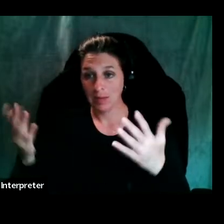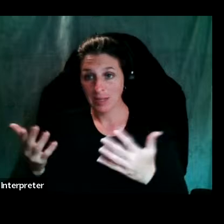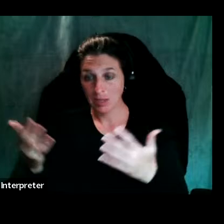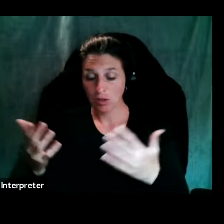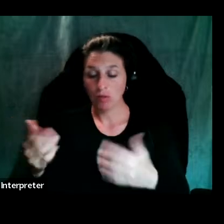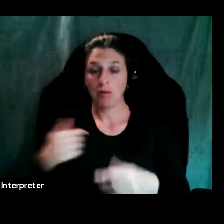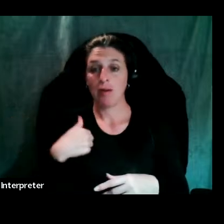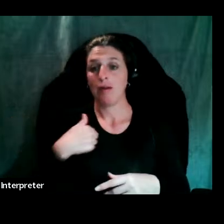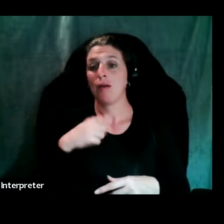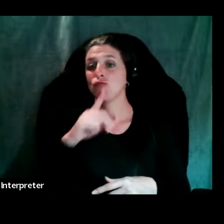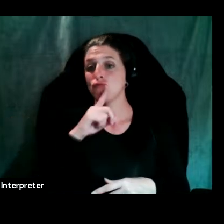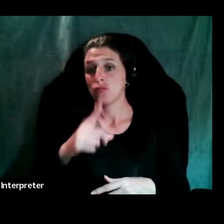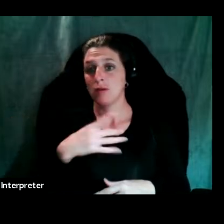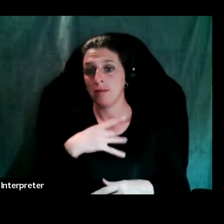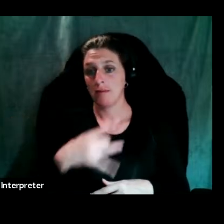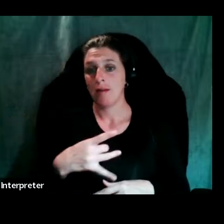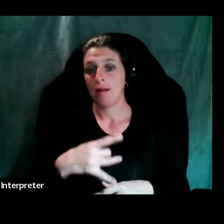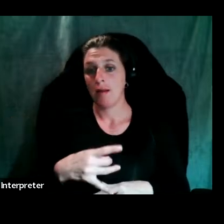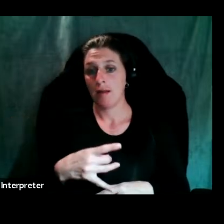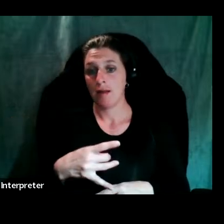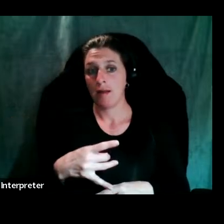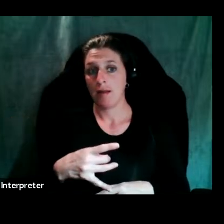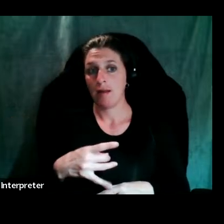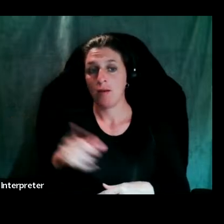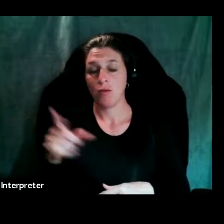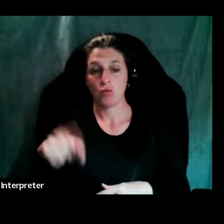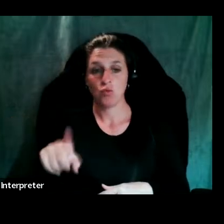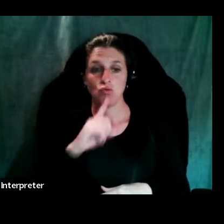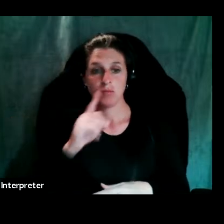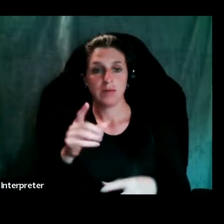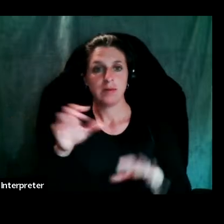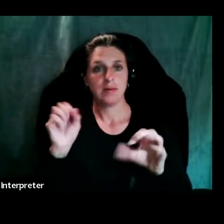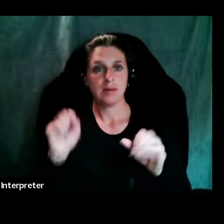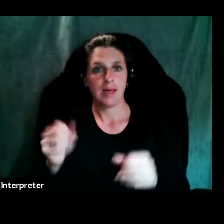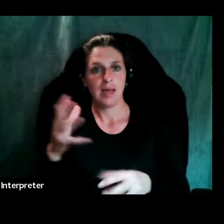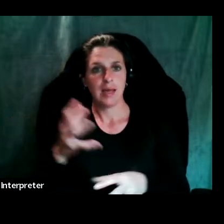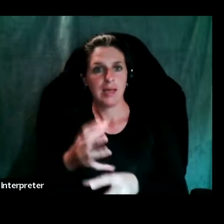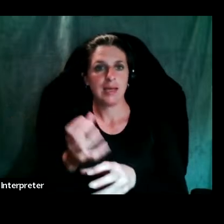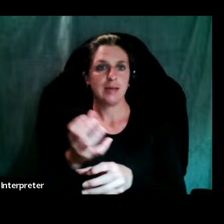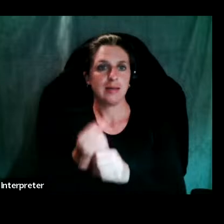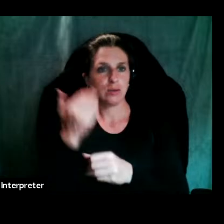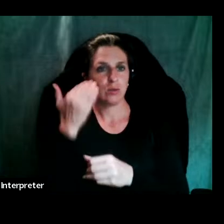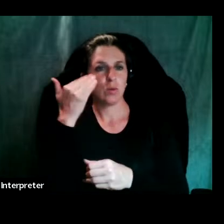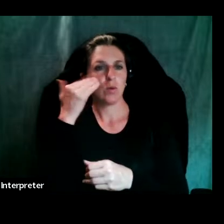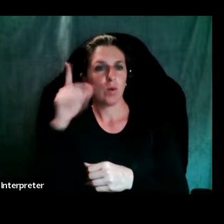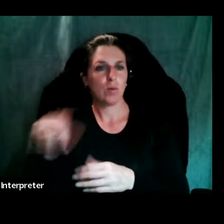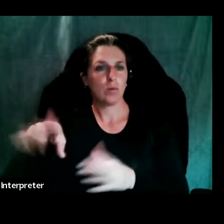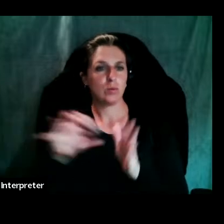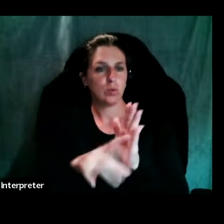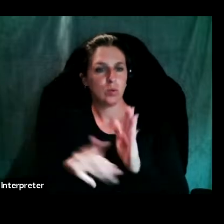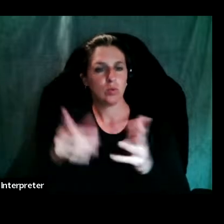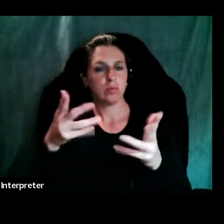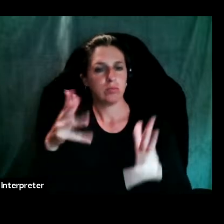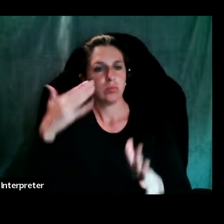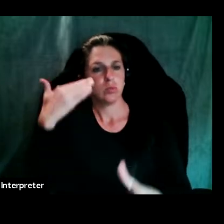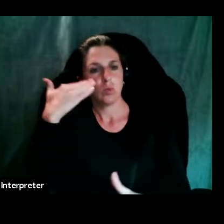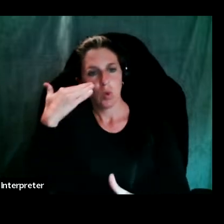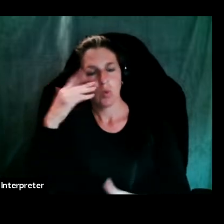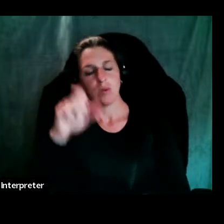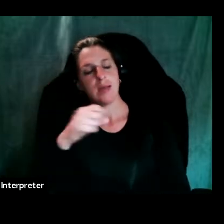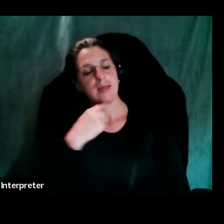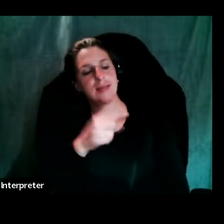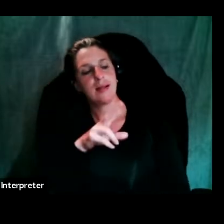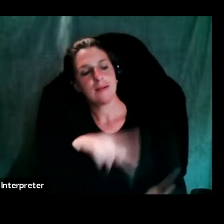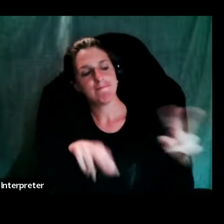I really like that you all really get to know the students. And so you can just tell when